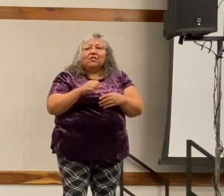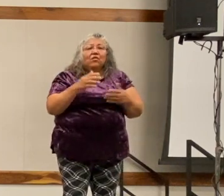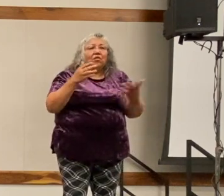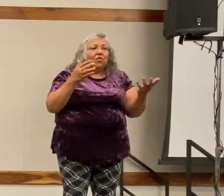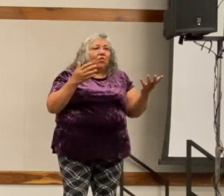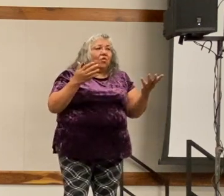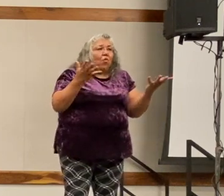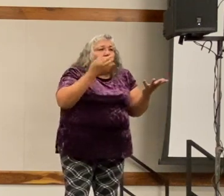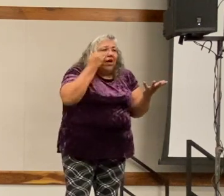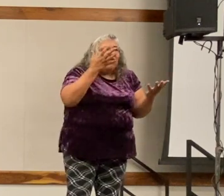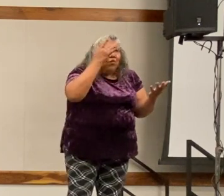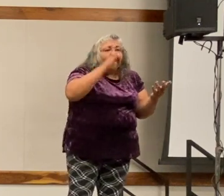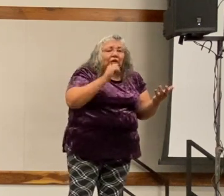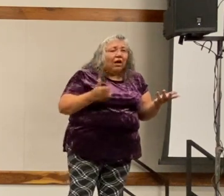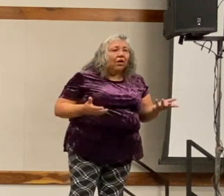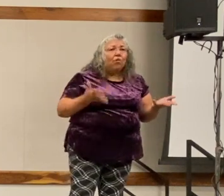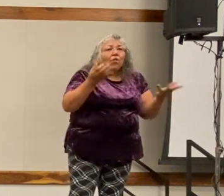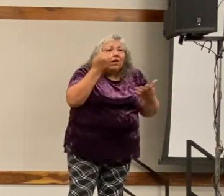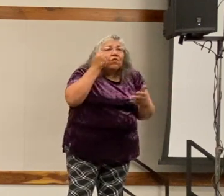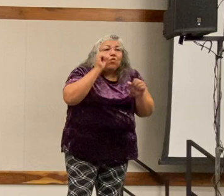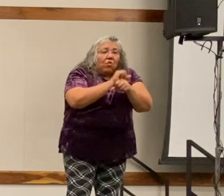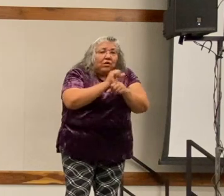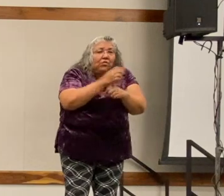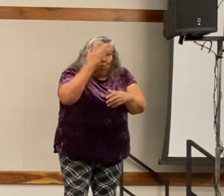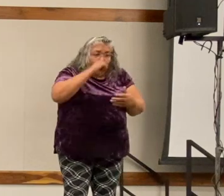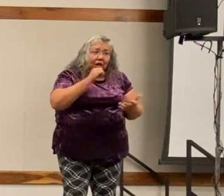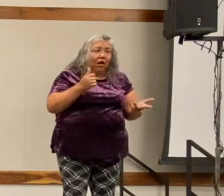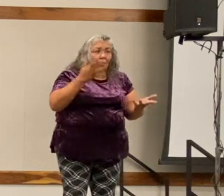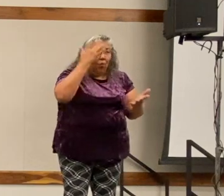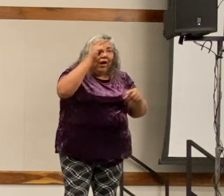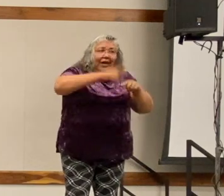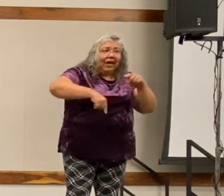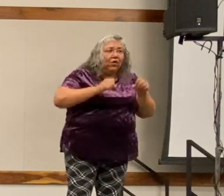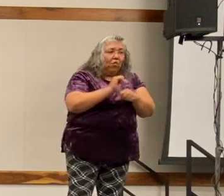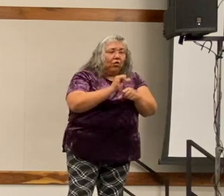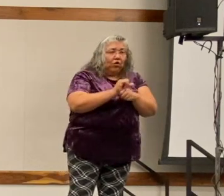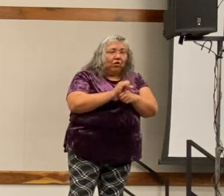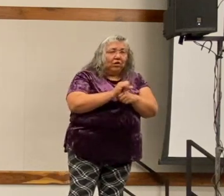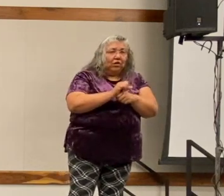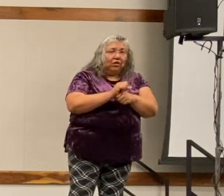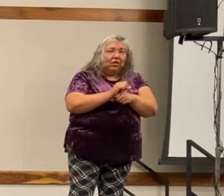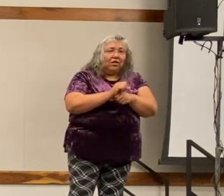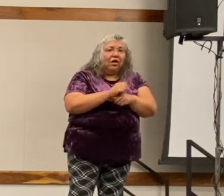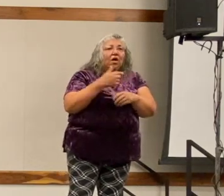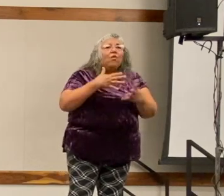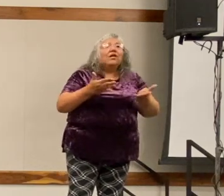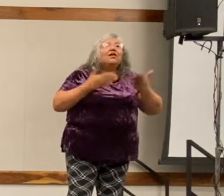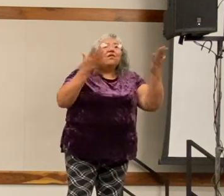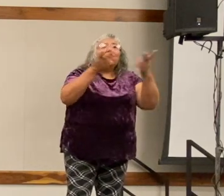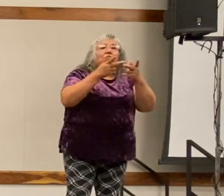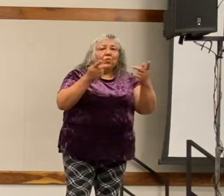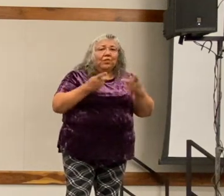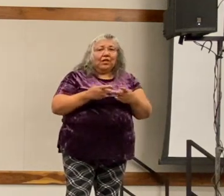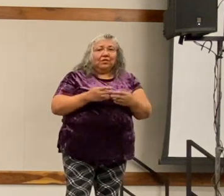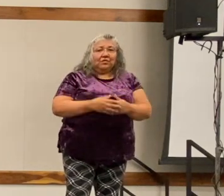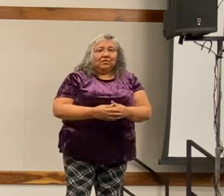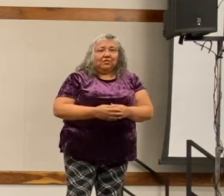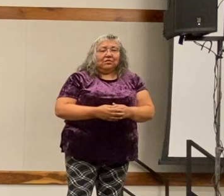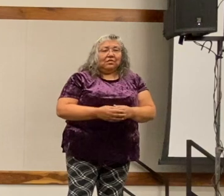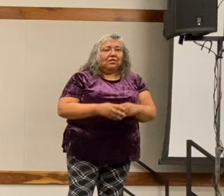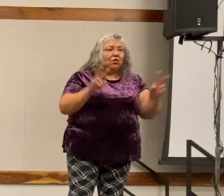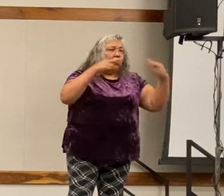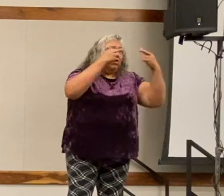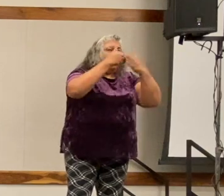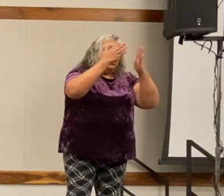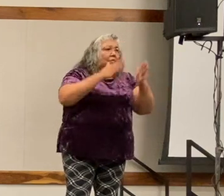right. What if it does work and why not? Why can't it work? I want to give them a place. Turn to your